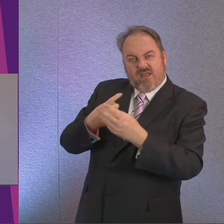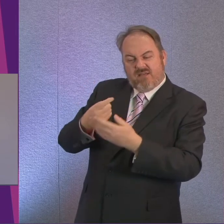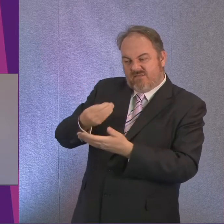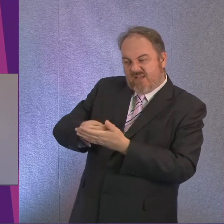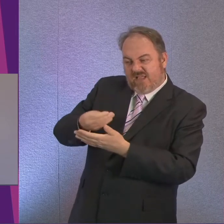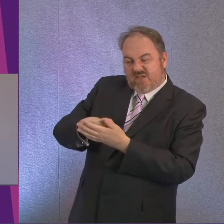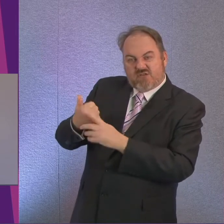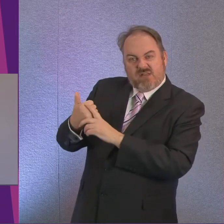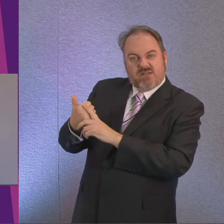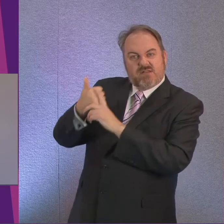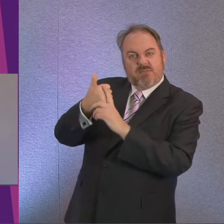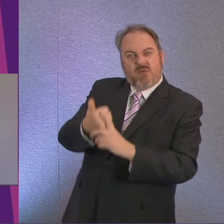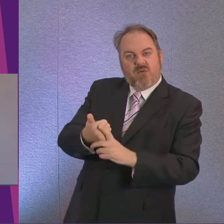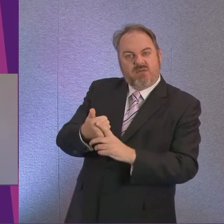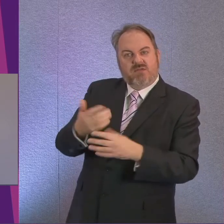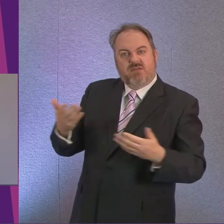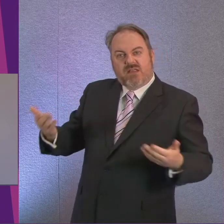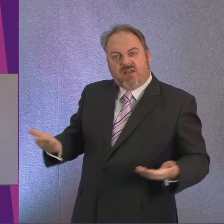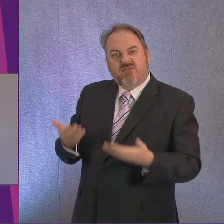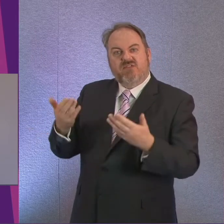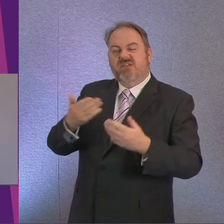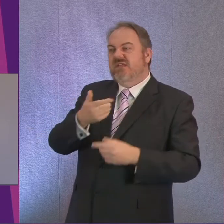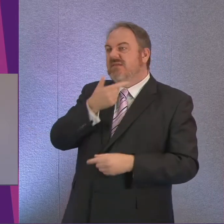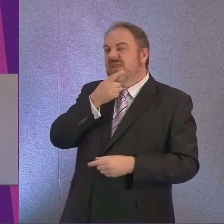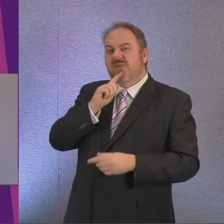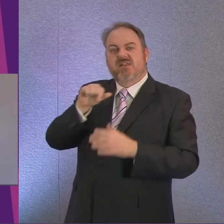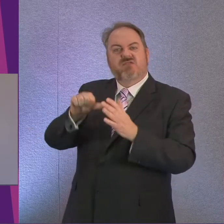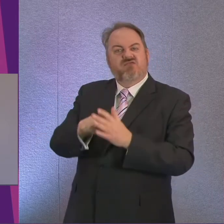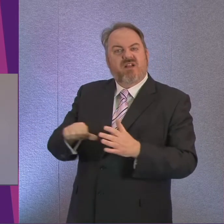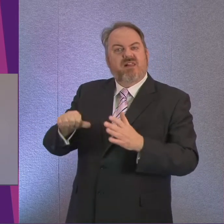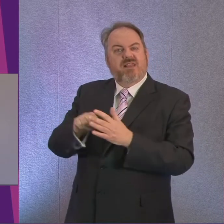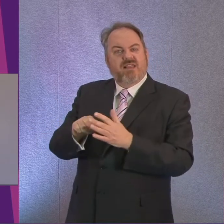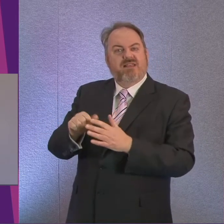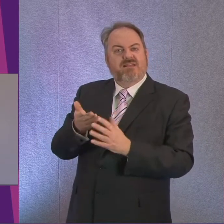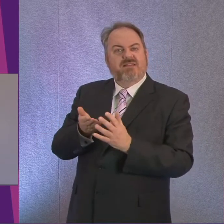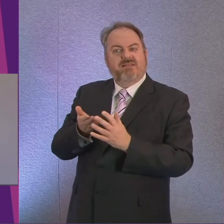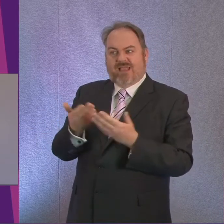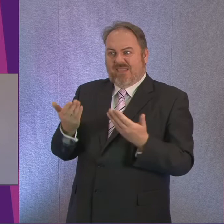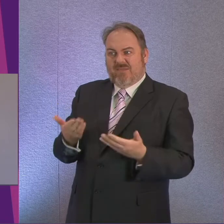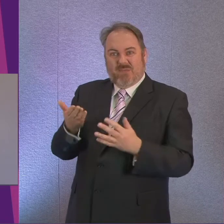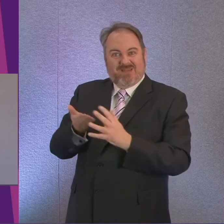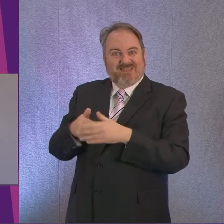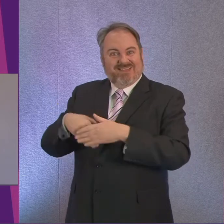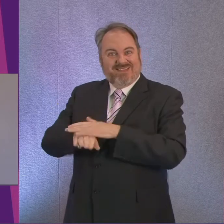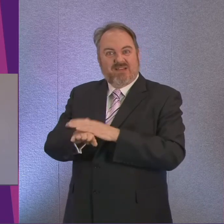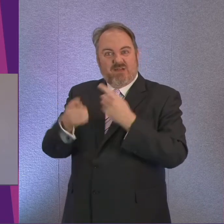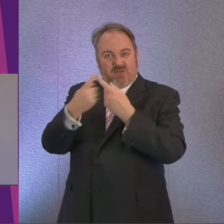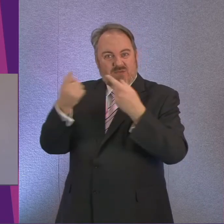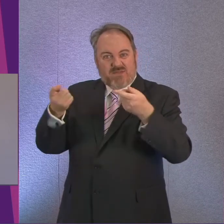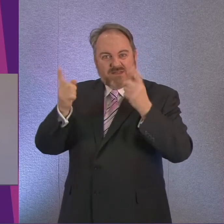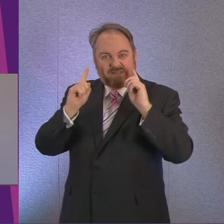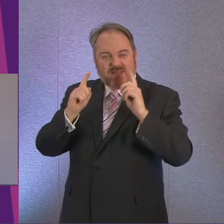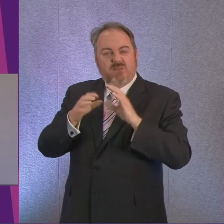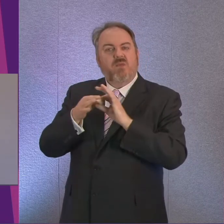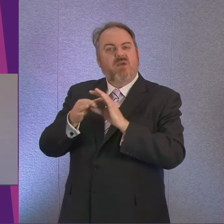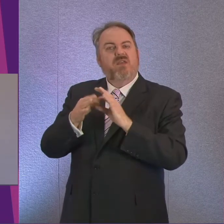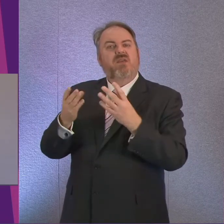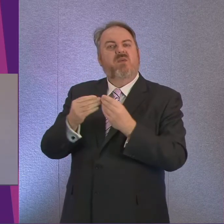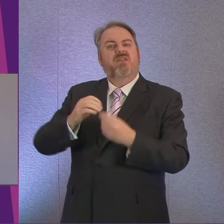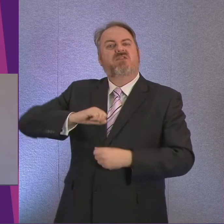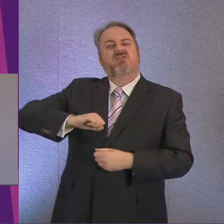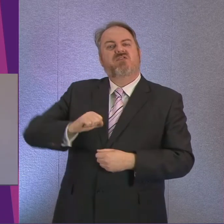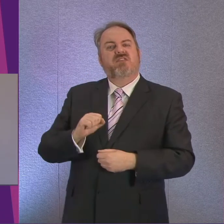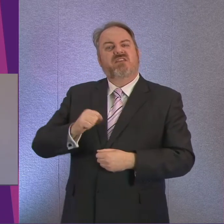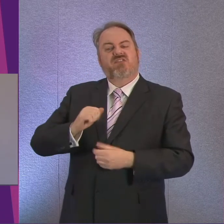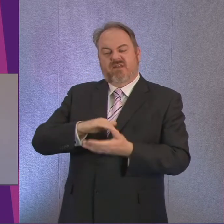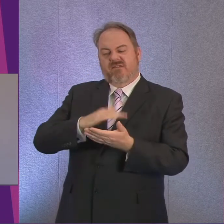the UK's universities, including Scotland's universities, at this time. And we're currently in very regular dialogue with the Scottish Funding Council, who